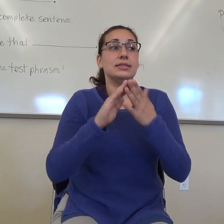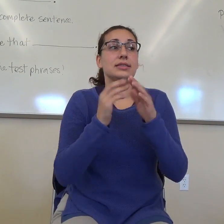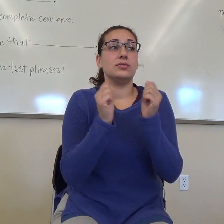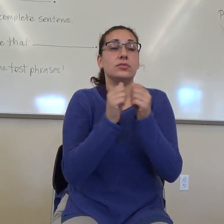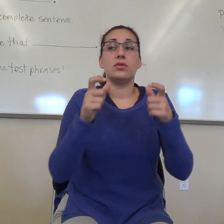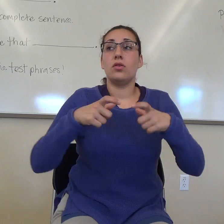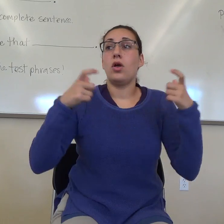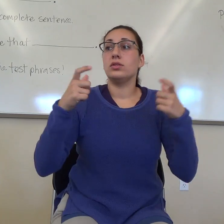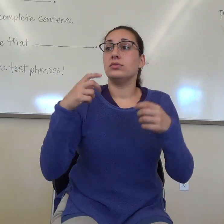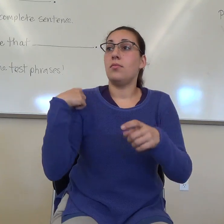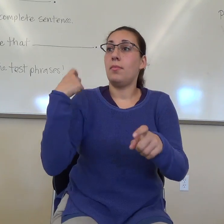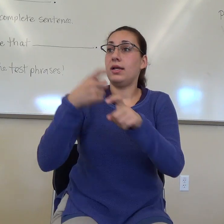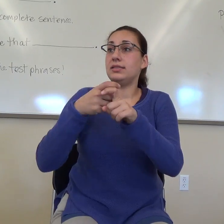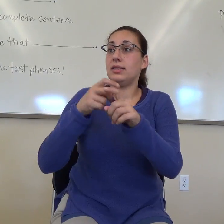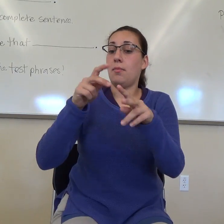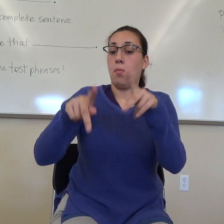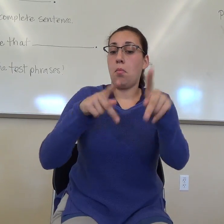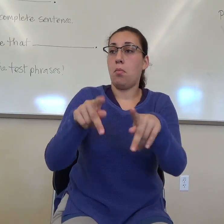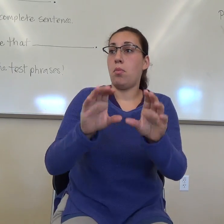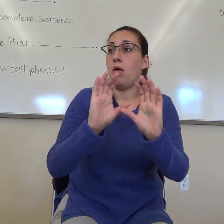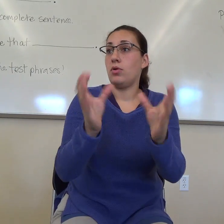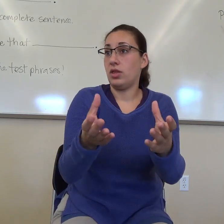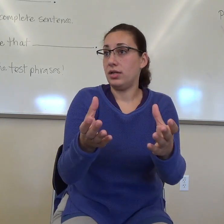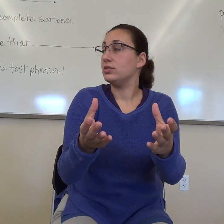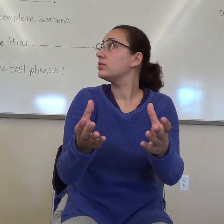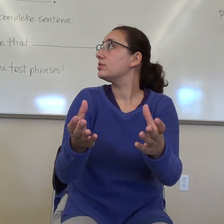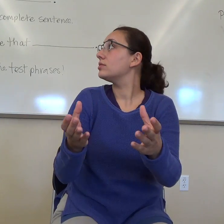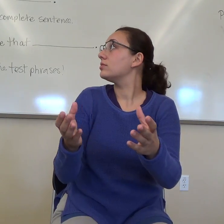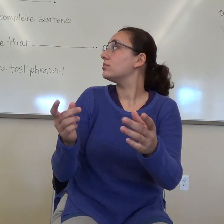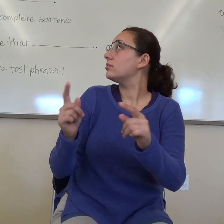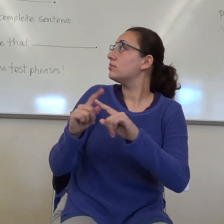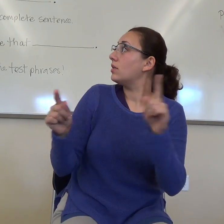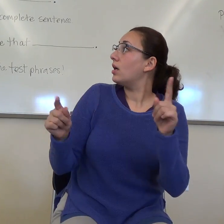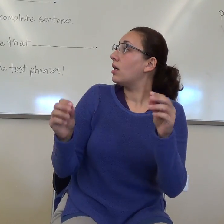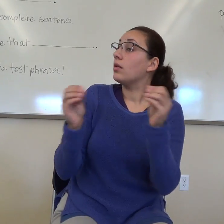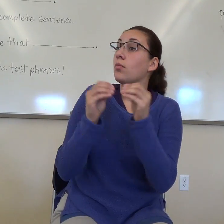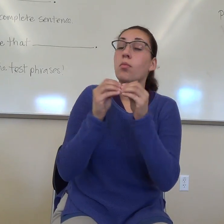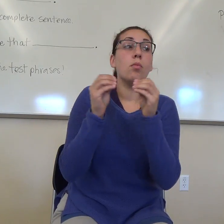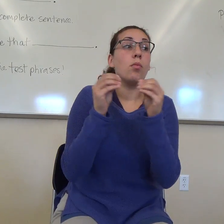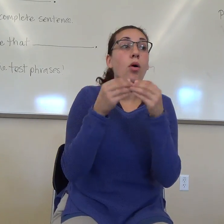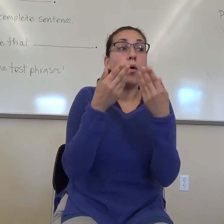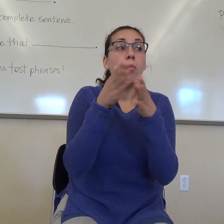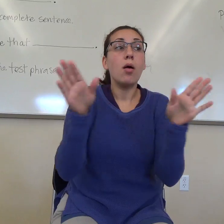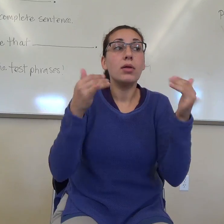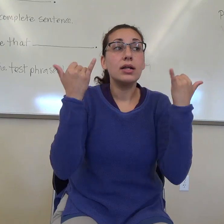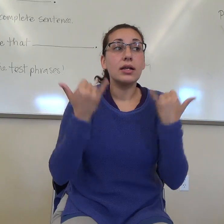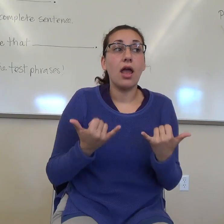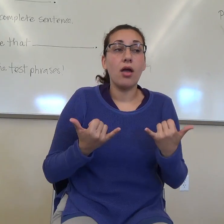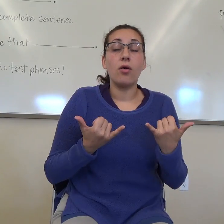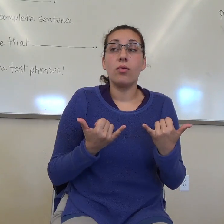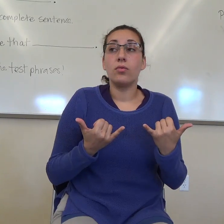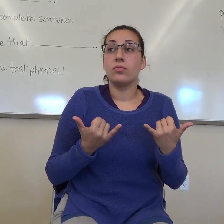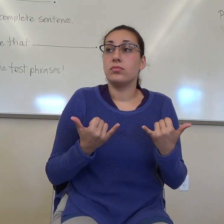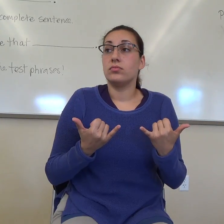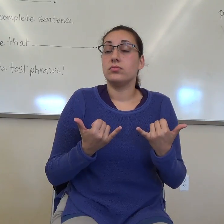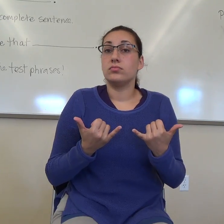being publicized even more heavily, okay? As a result, more people